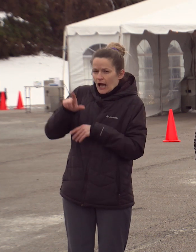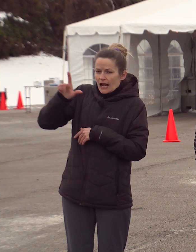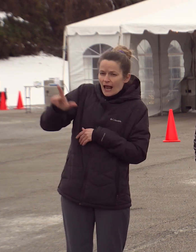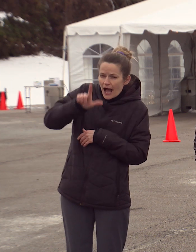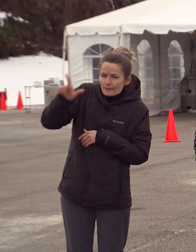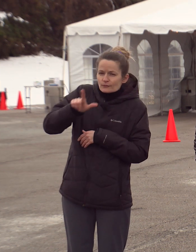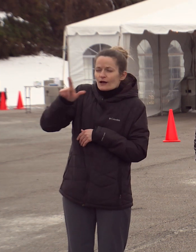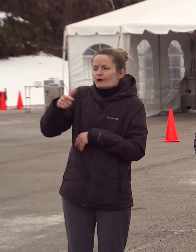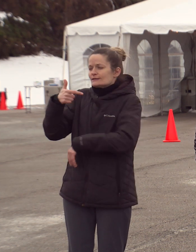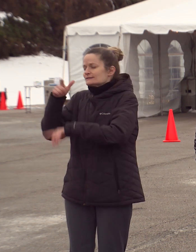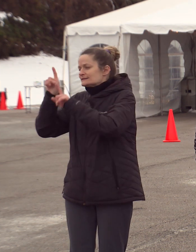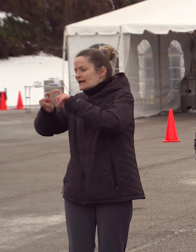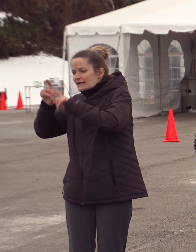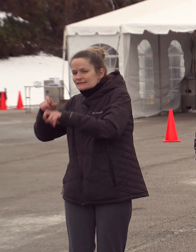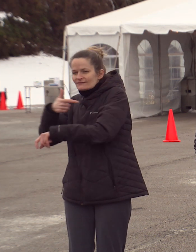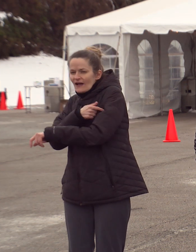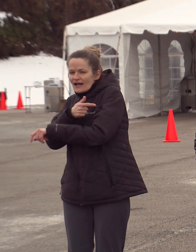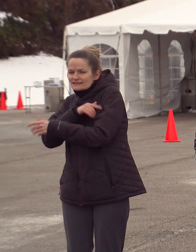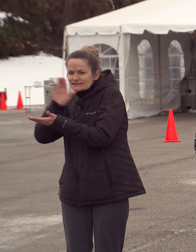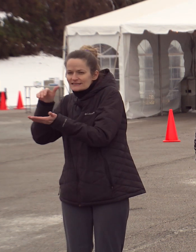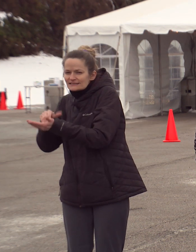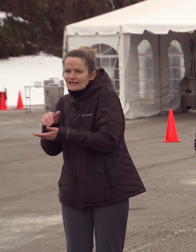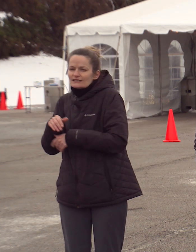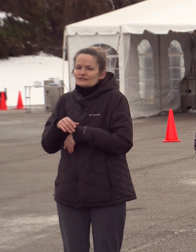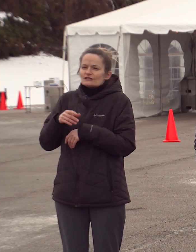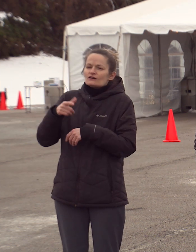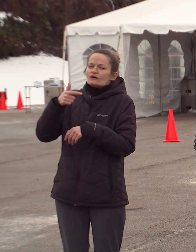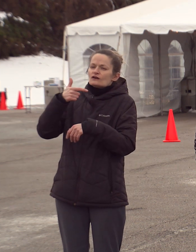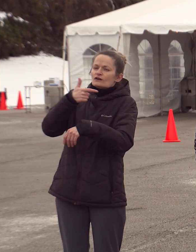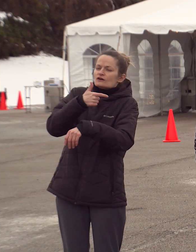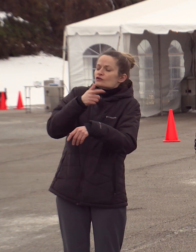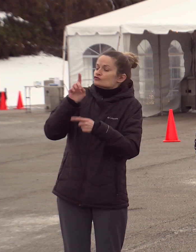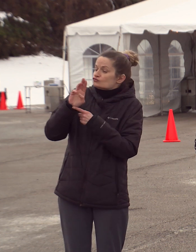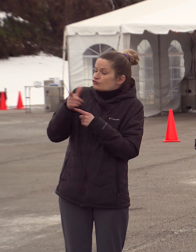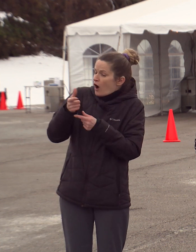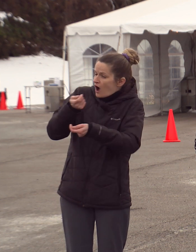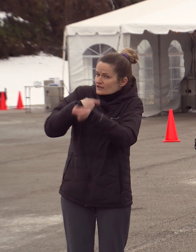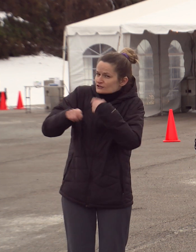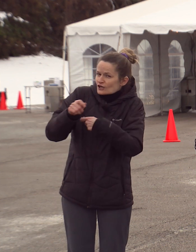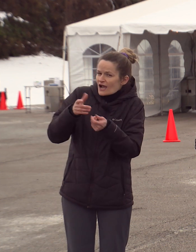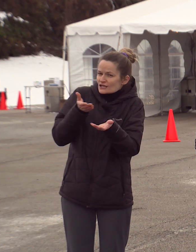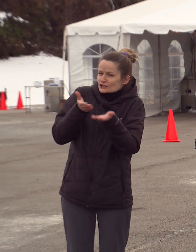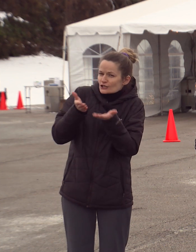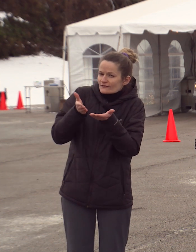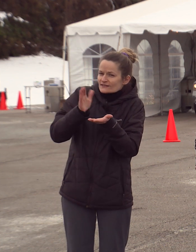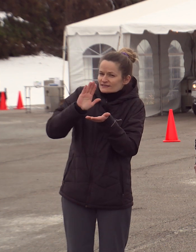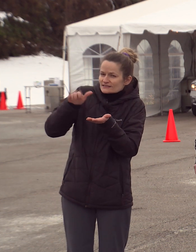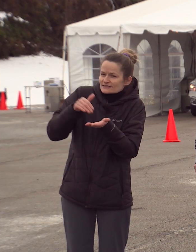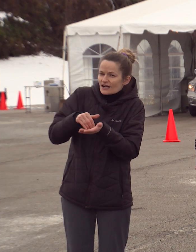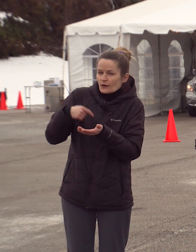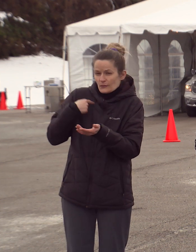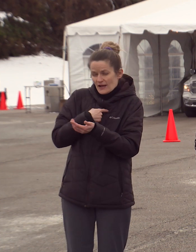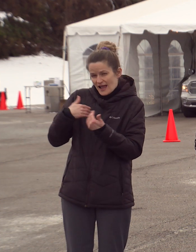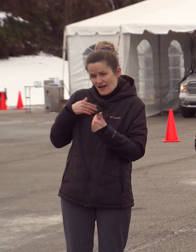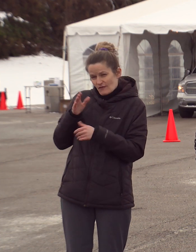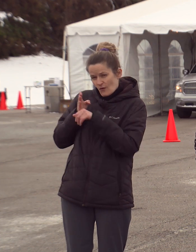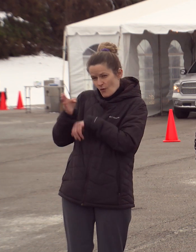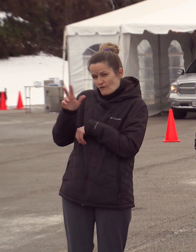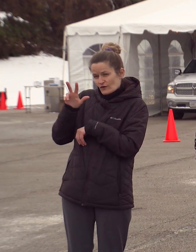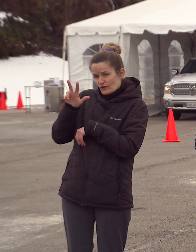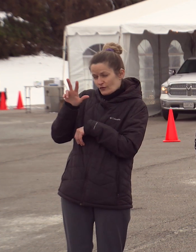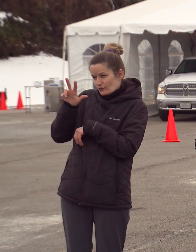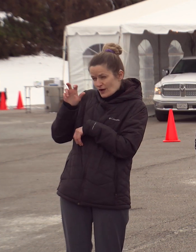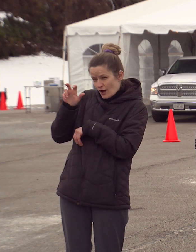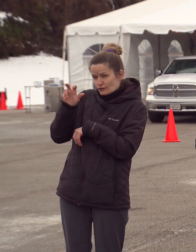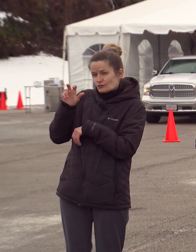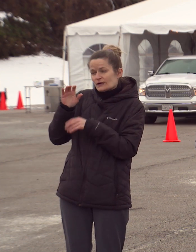site, our syringe exchange services program. We now have more than 300 community-based organizations that have registered to be